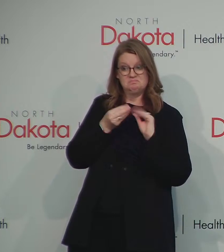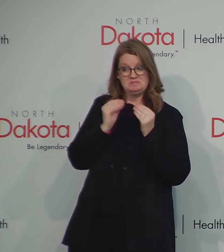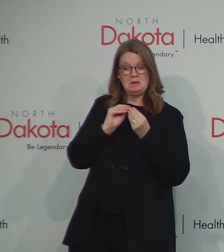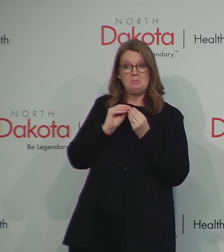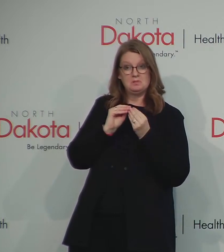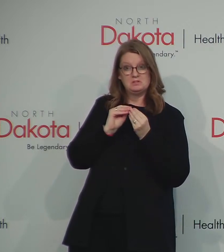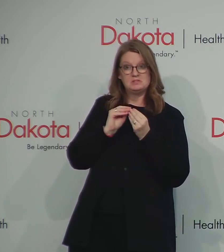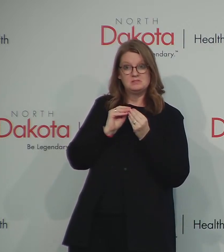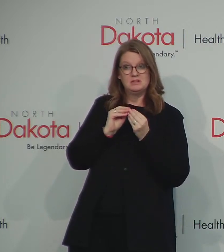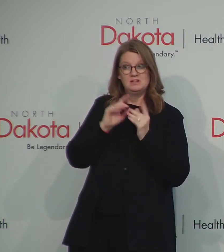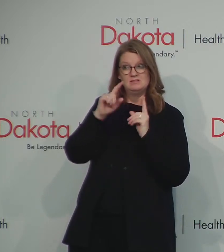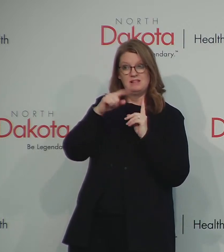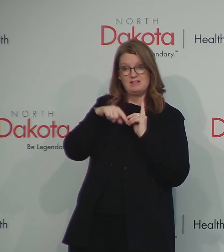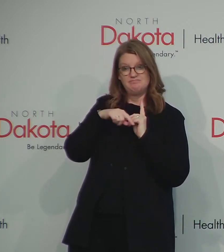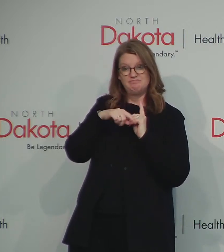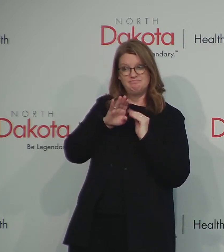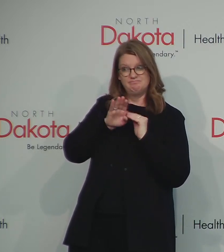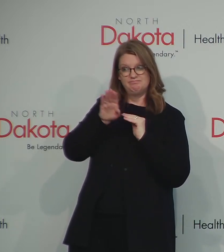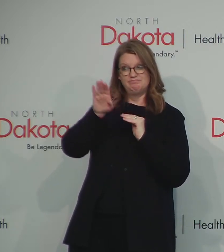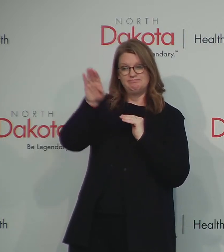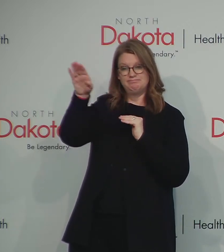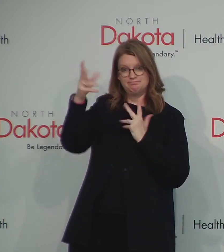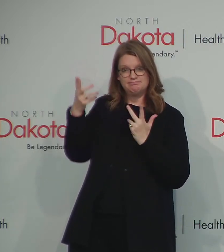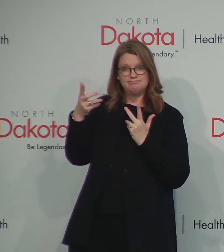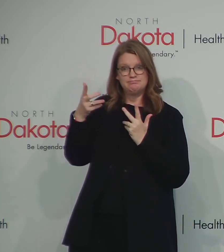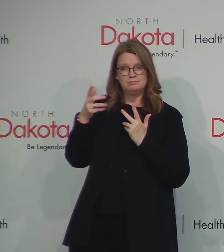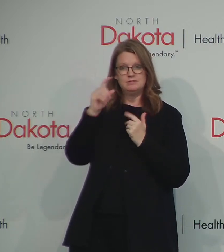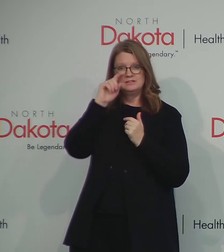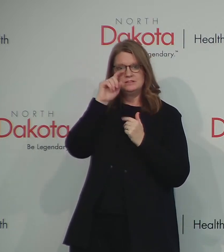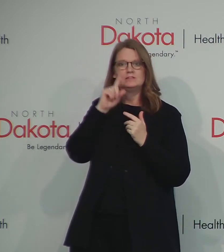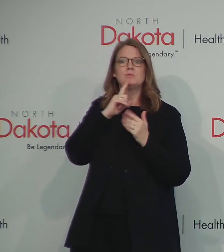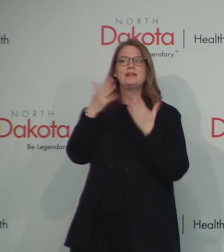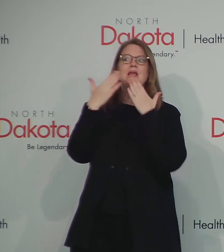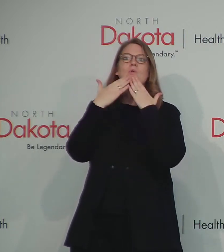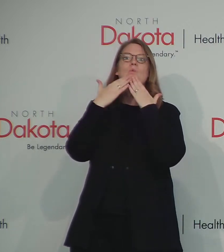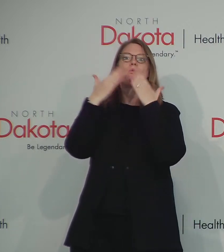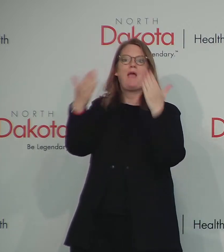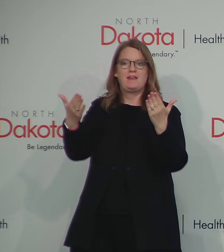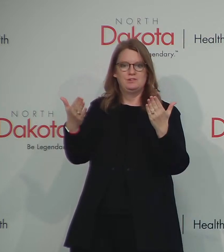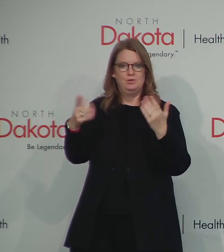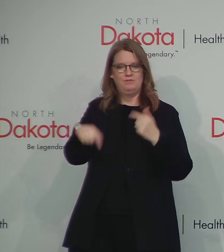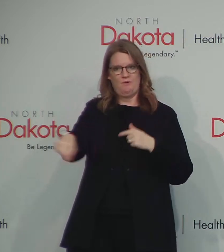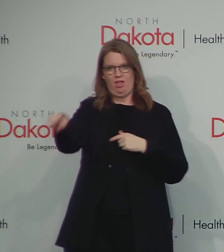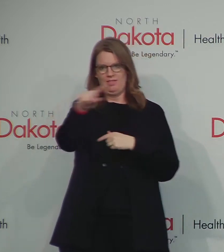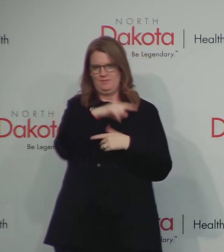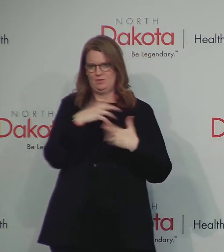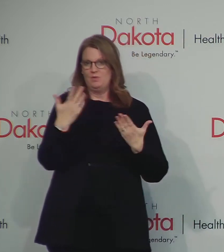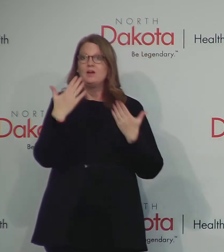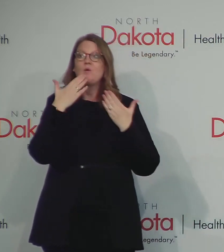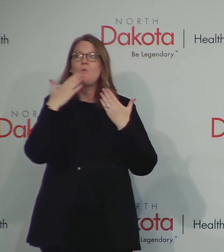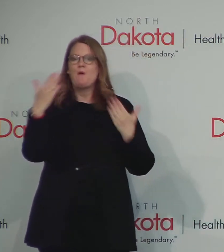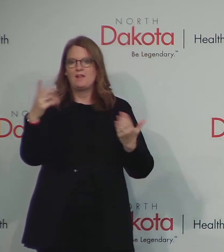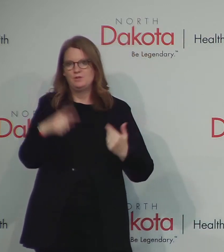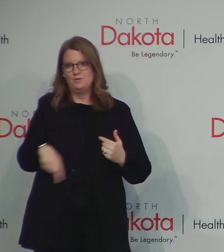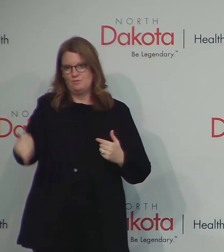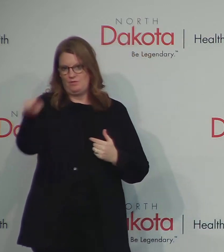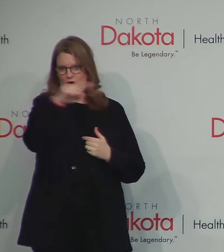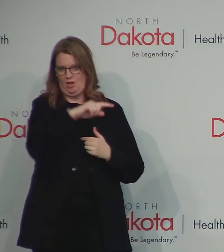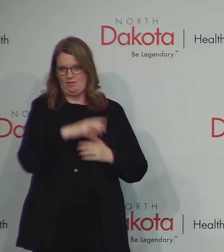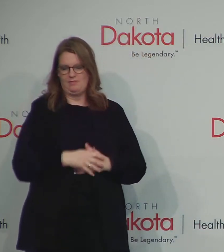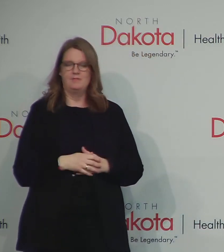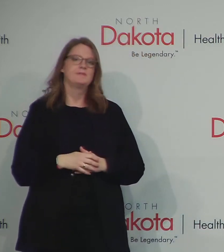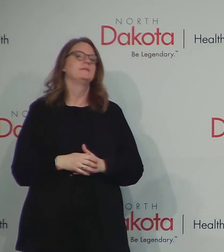direction. And let's, so again, gratitude to all for this, great position that we're in today. Let's keep it